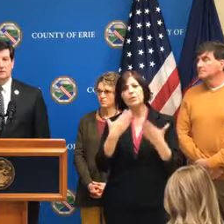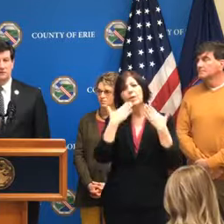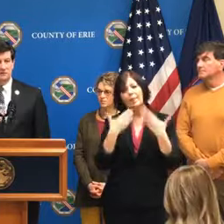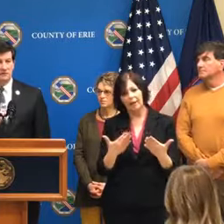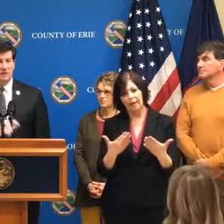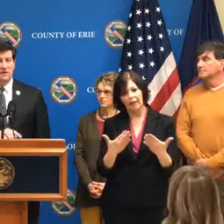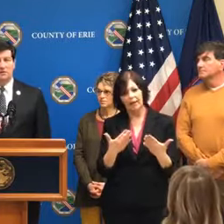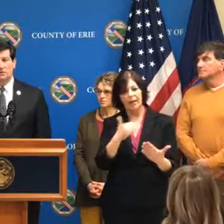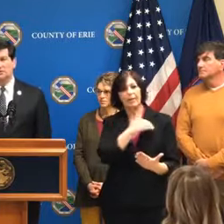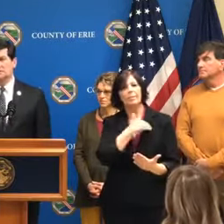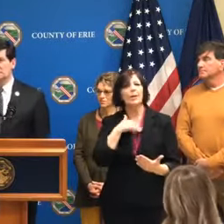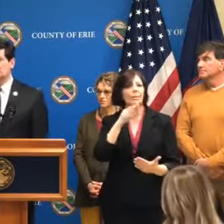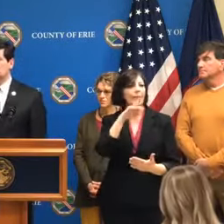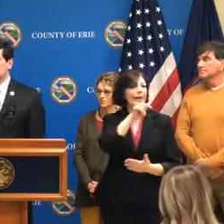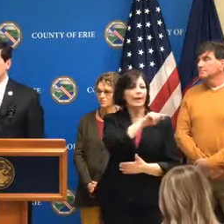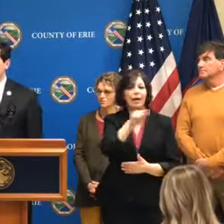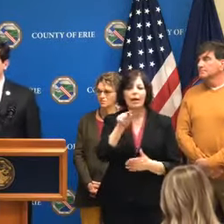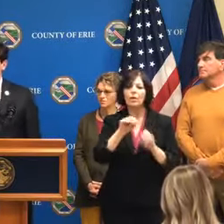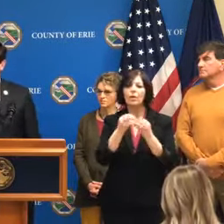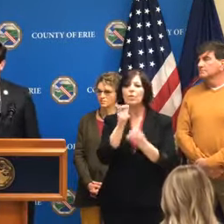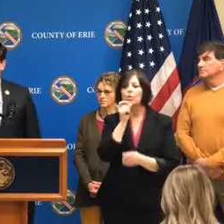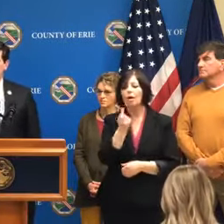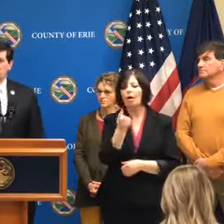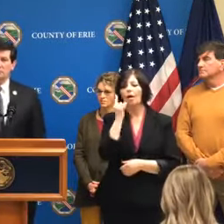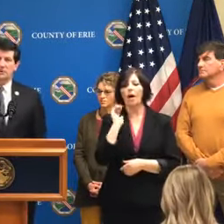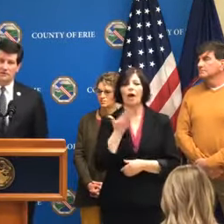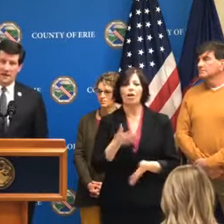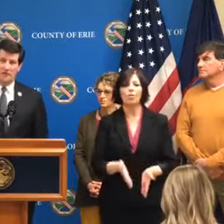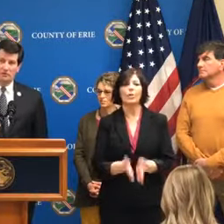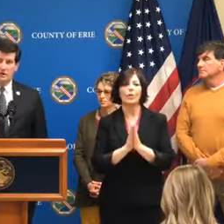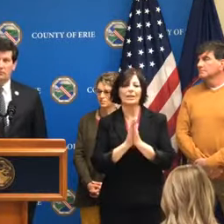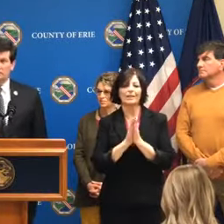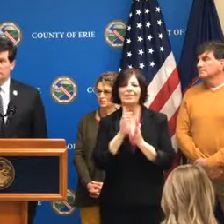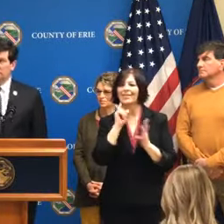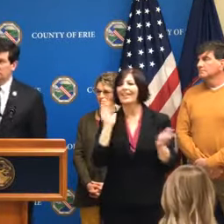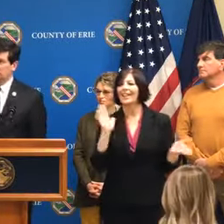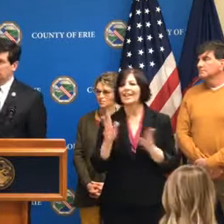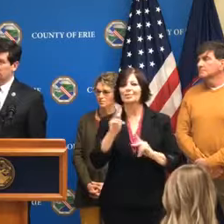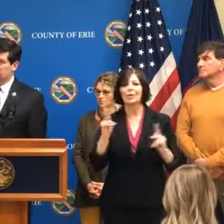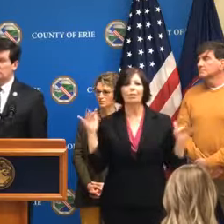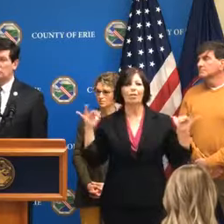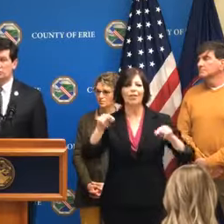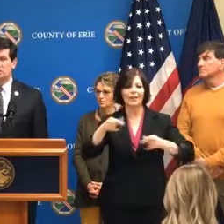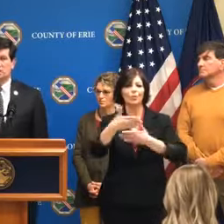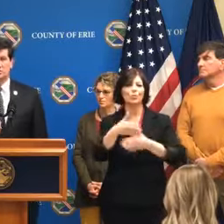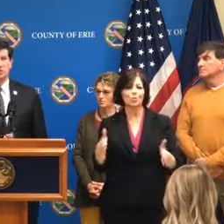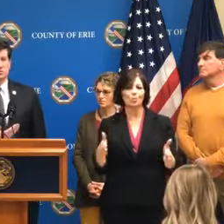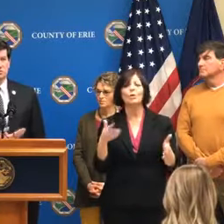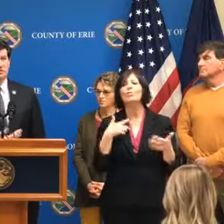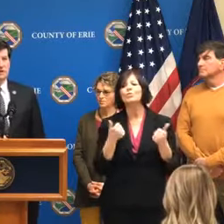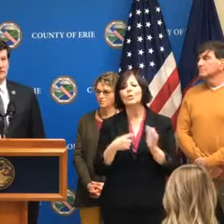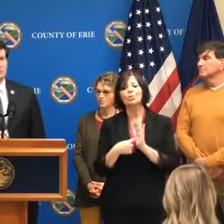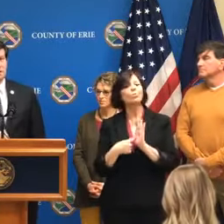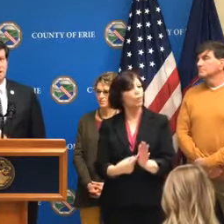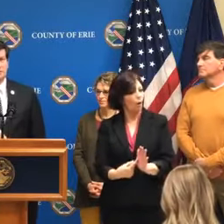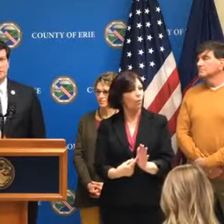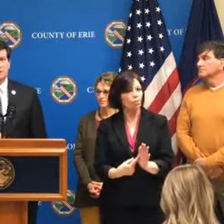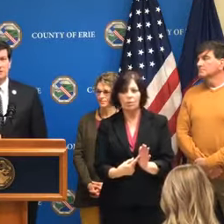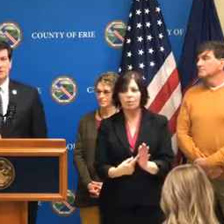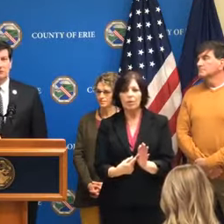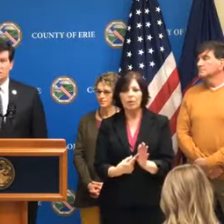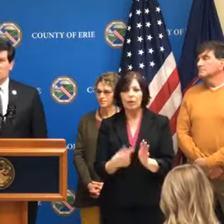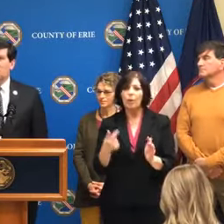the members of the media and the organizations who understood our request to keep down the number of individuals in this room. We're trying to show, just like everyone